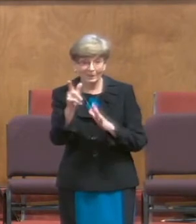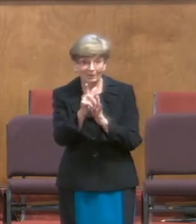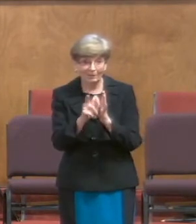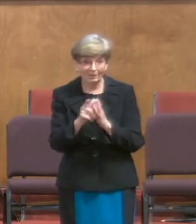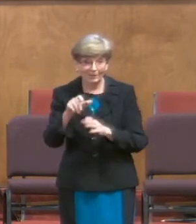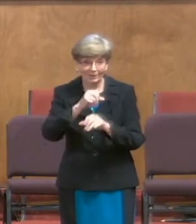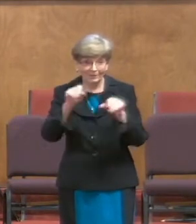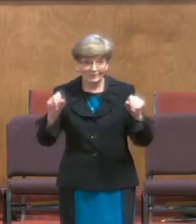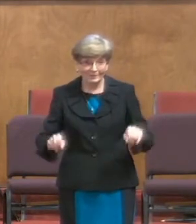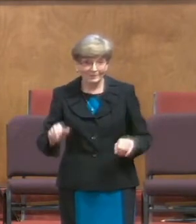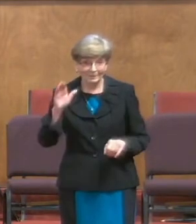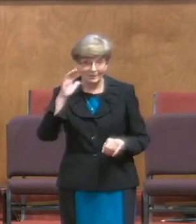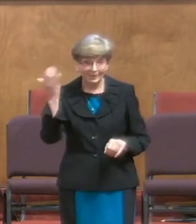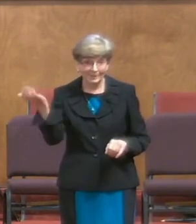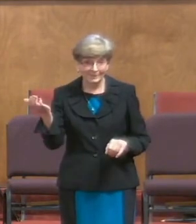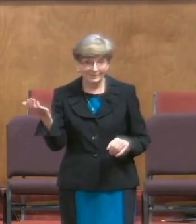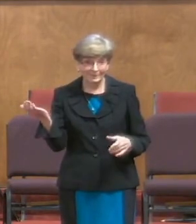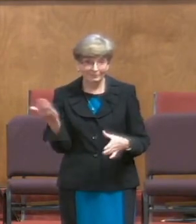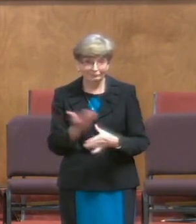broken?